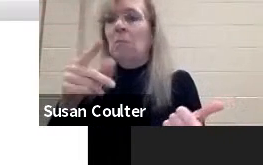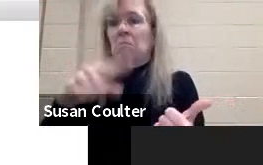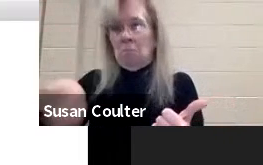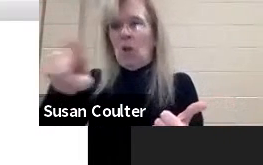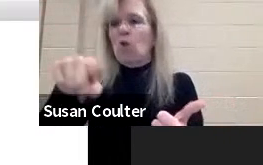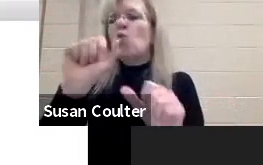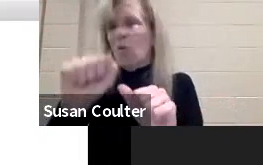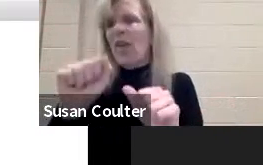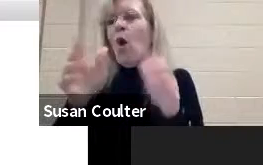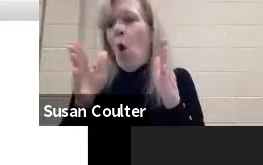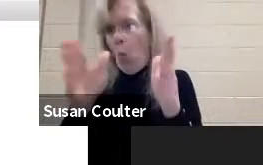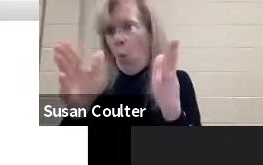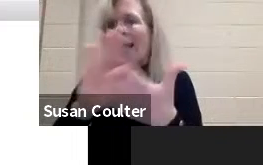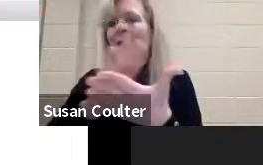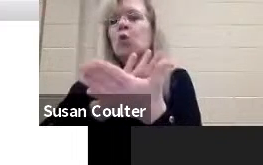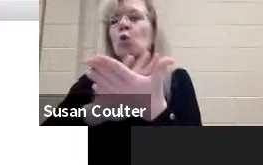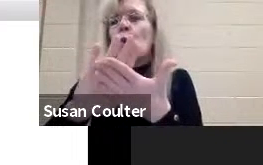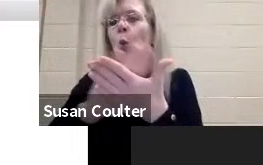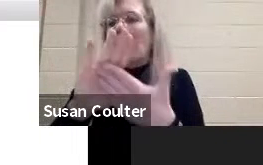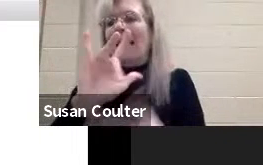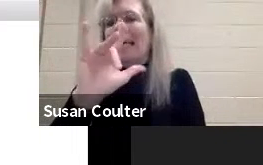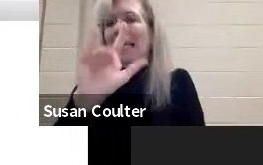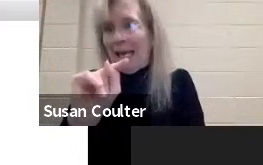smell. There are ways to clean it,